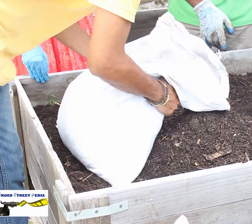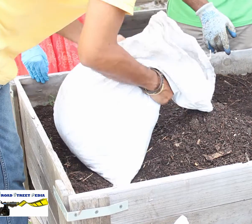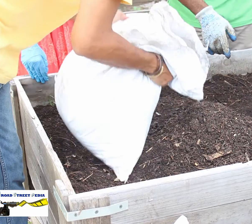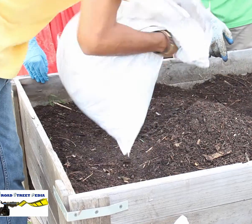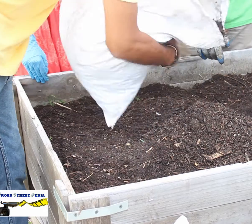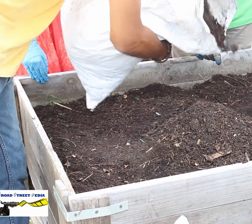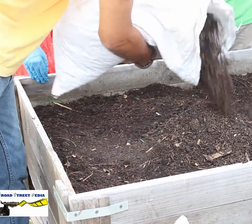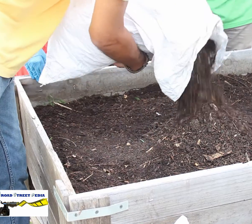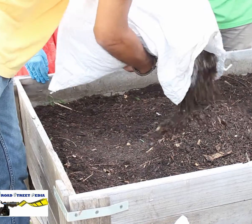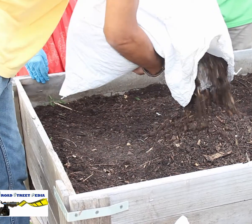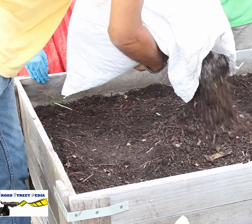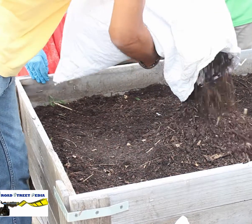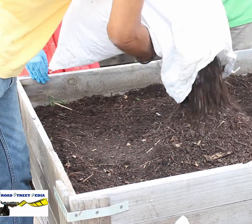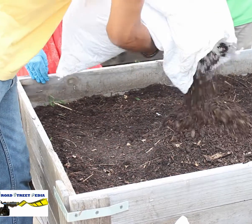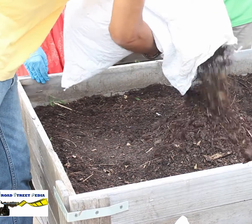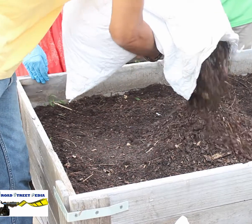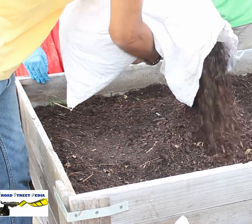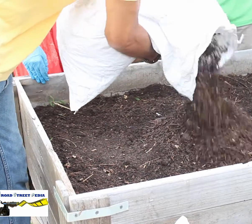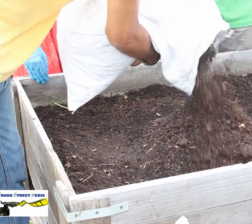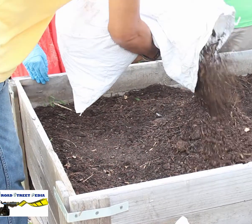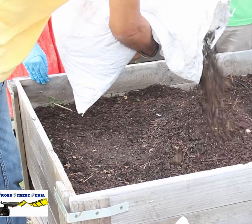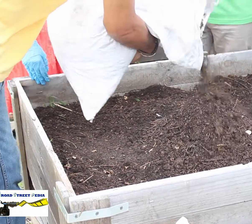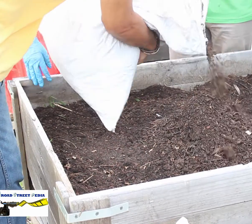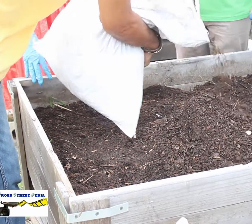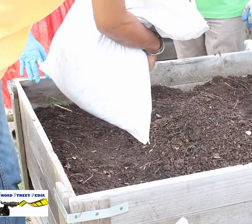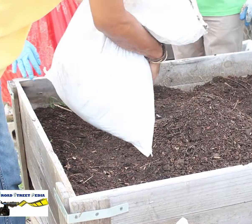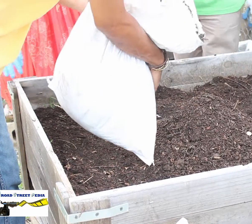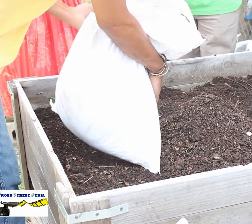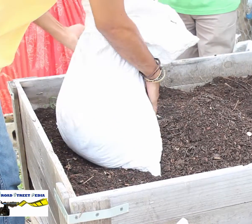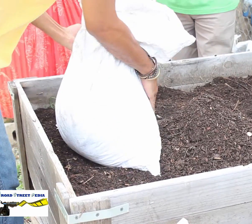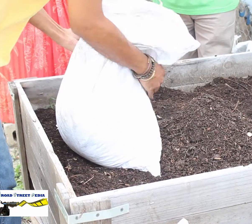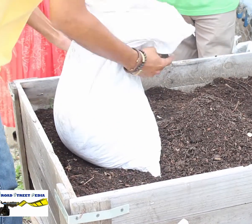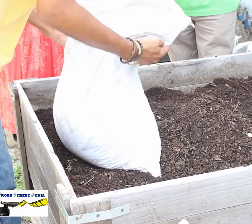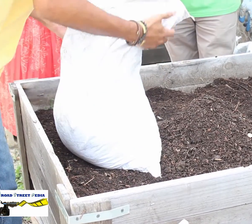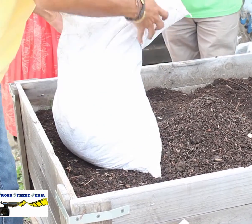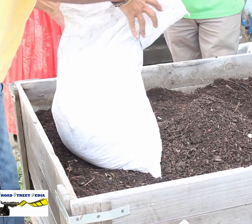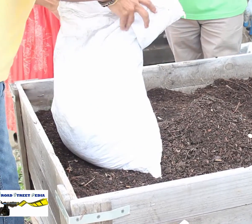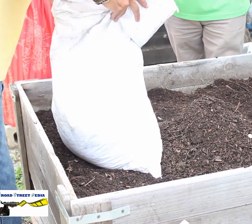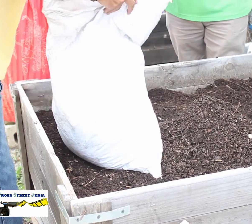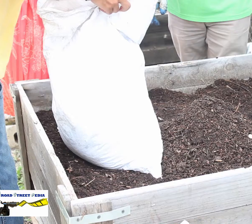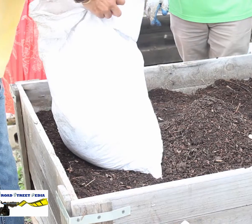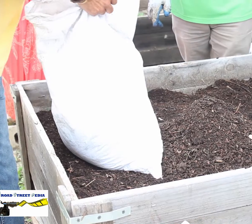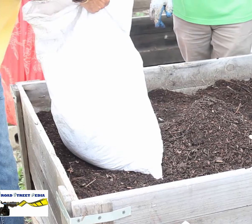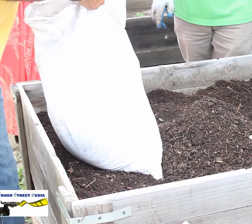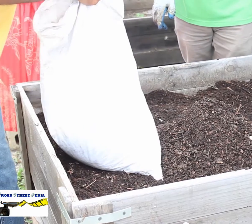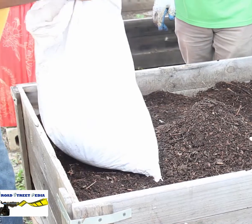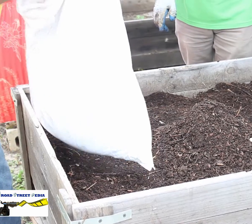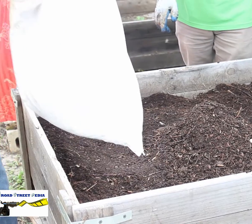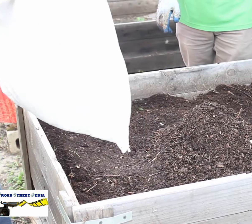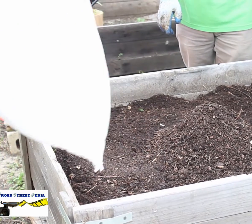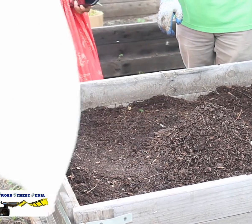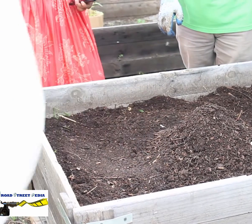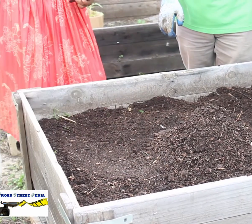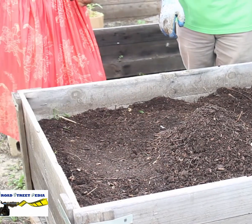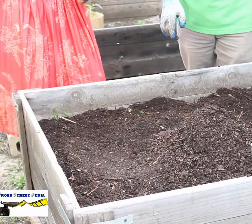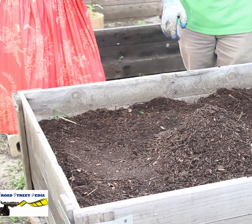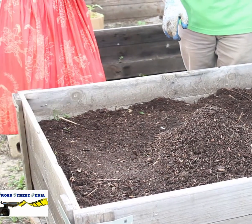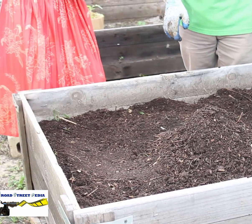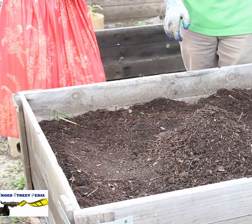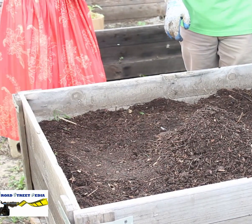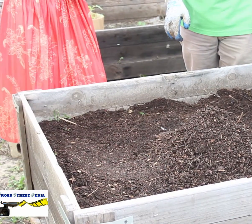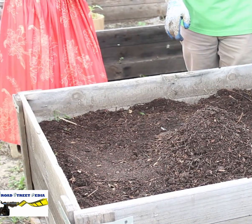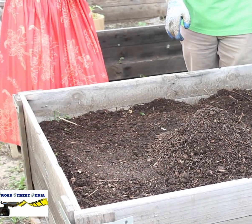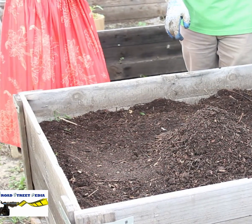Four might be 3 more over here.